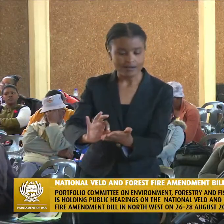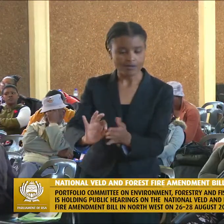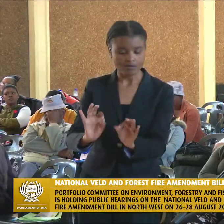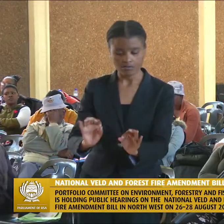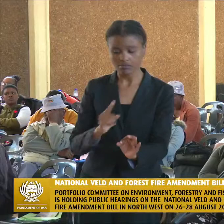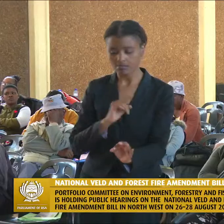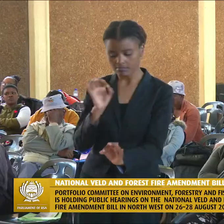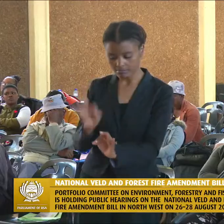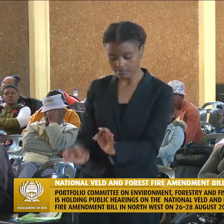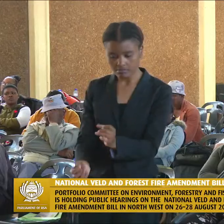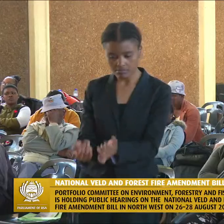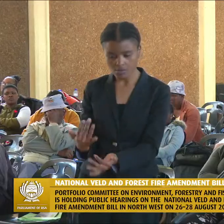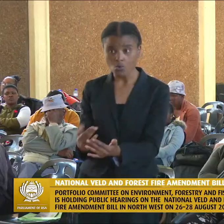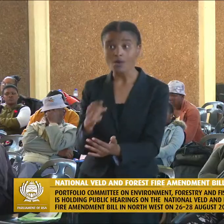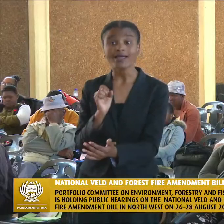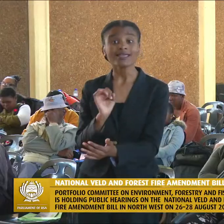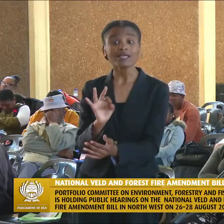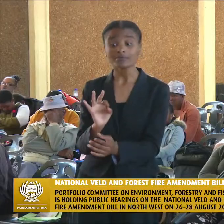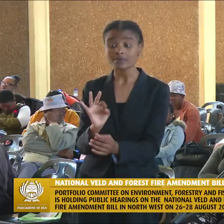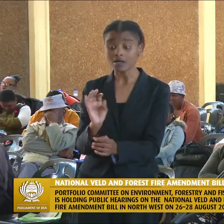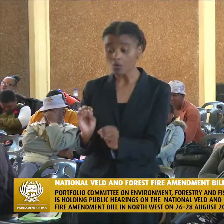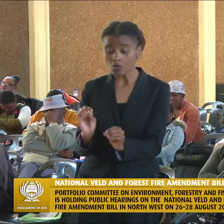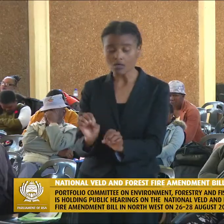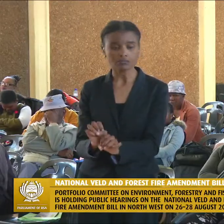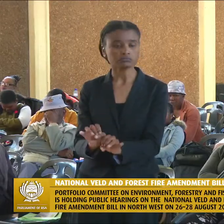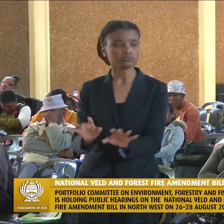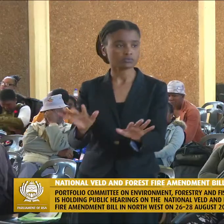the problem come on